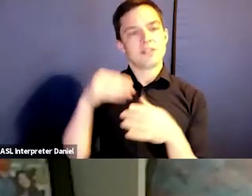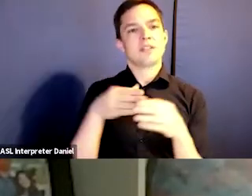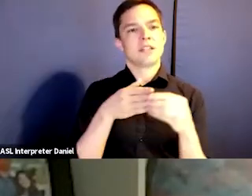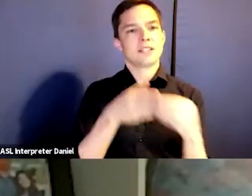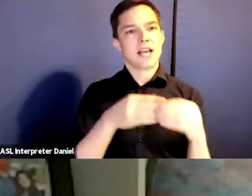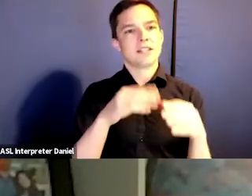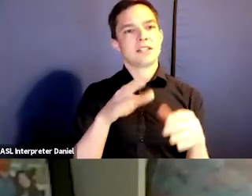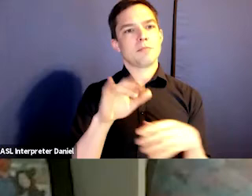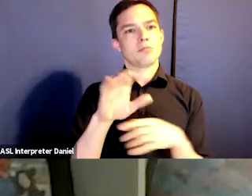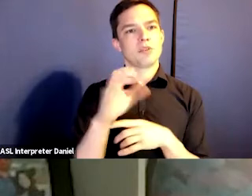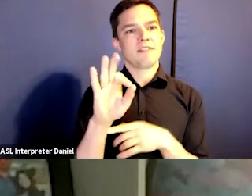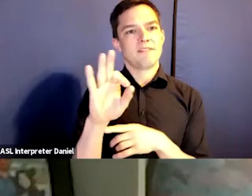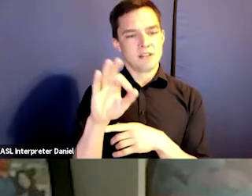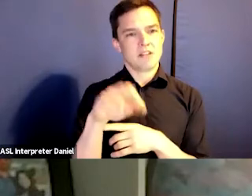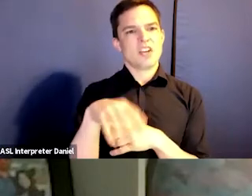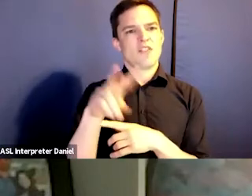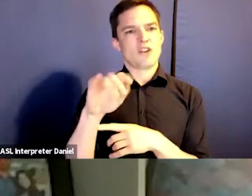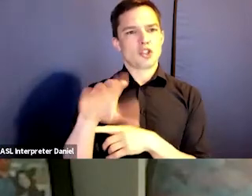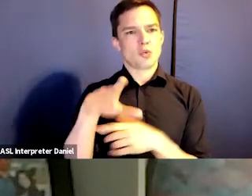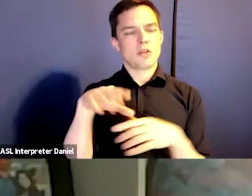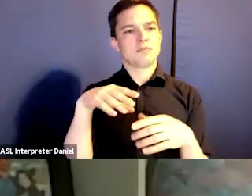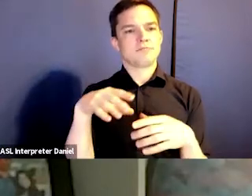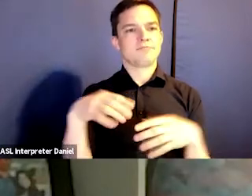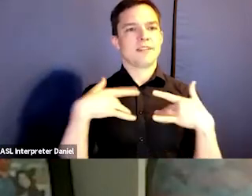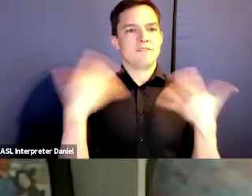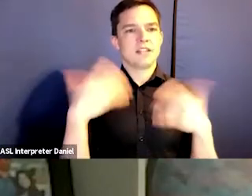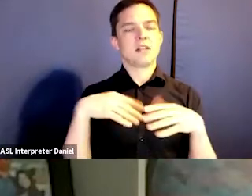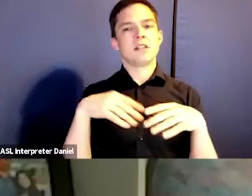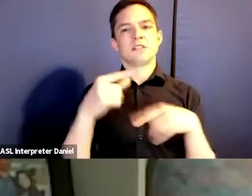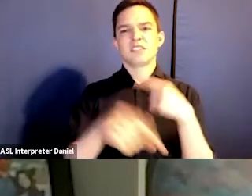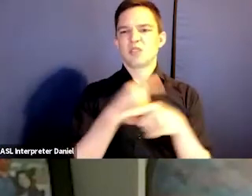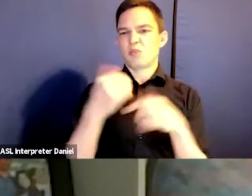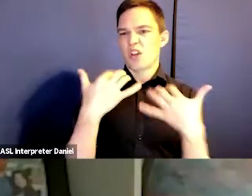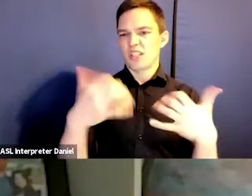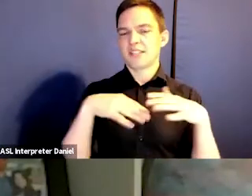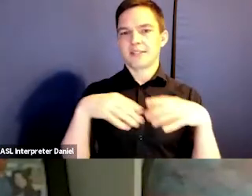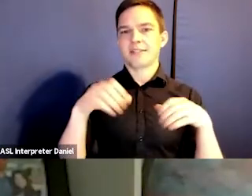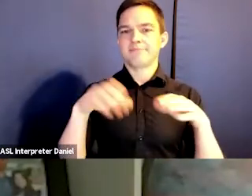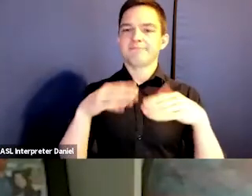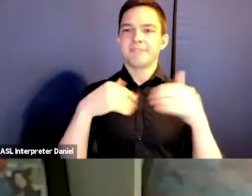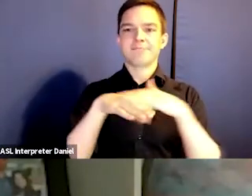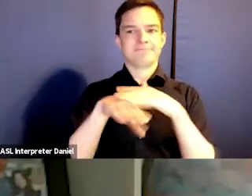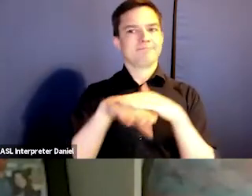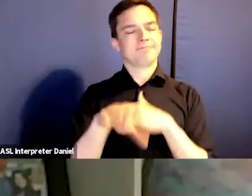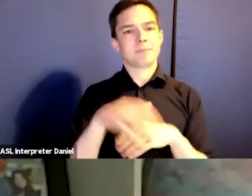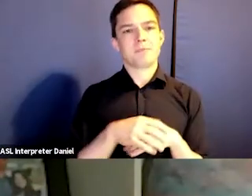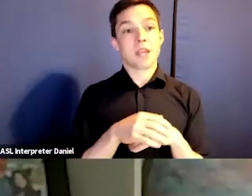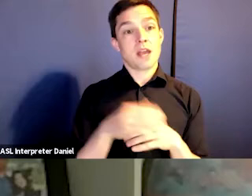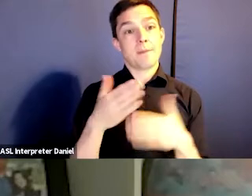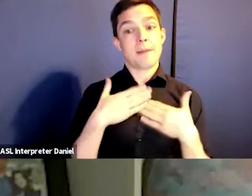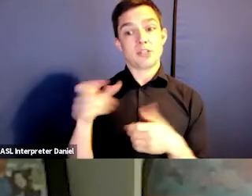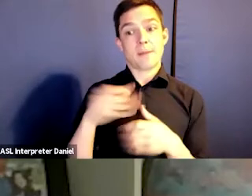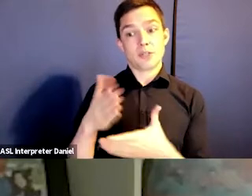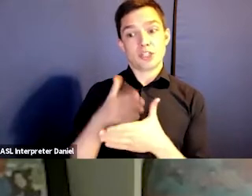a virtual event that is now widely accessible to our global audience. So I am so grateful that Michelle was able to share her experience today and